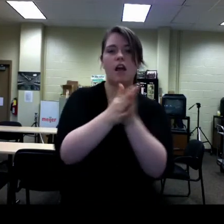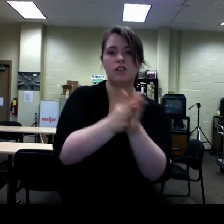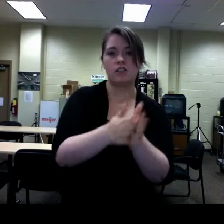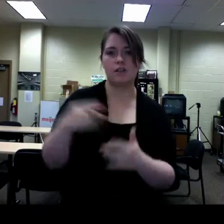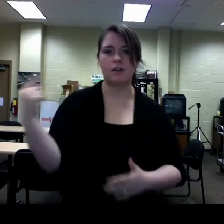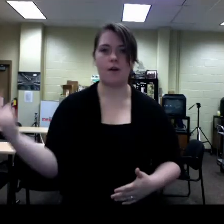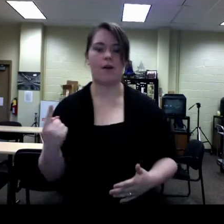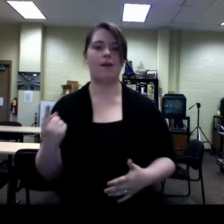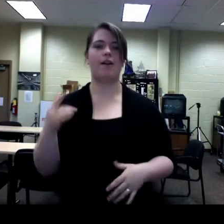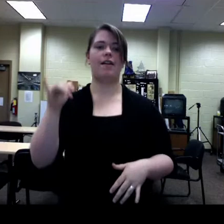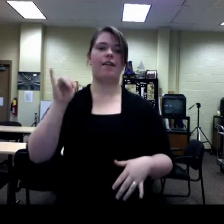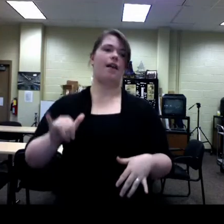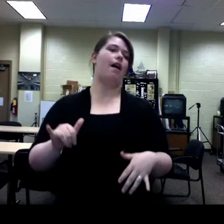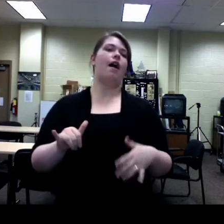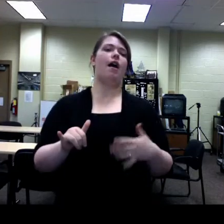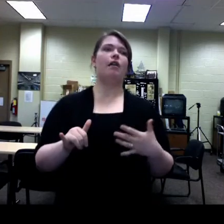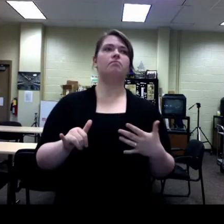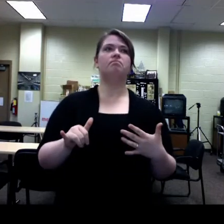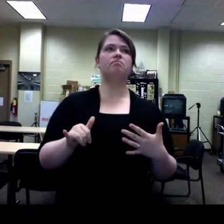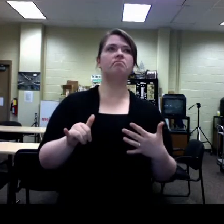innate physical attraction to somebody.